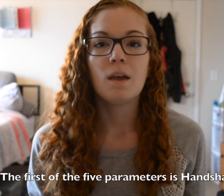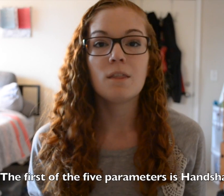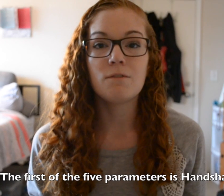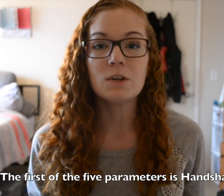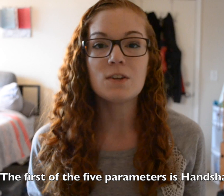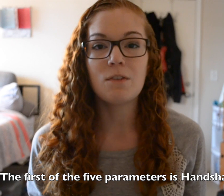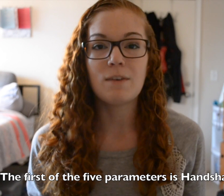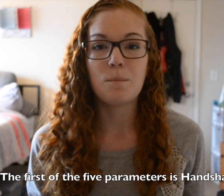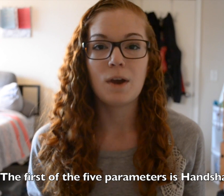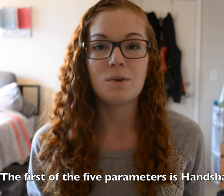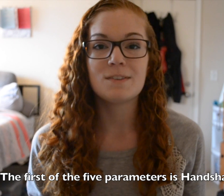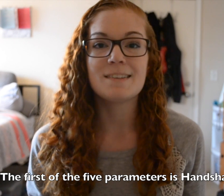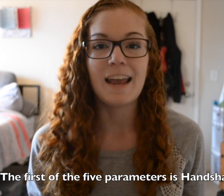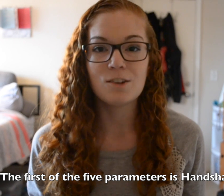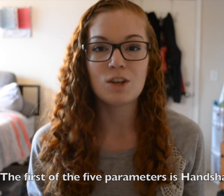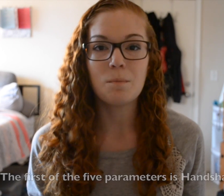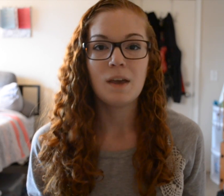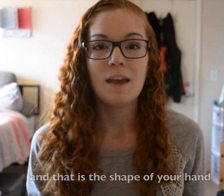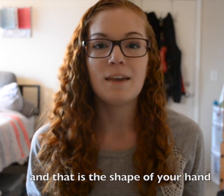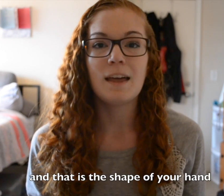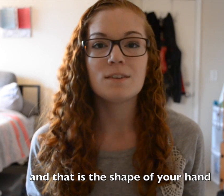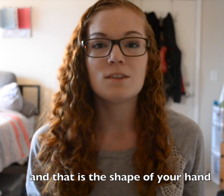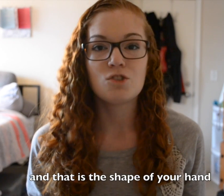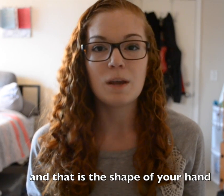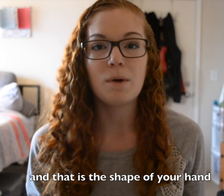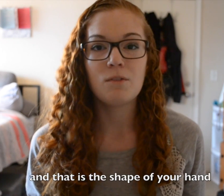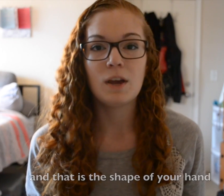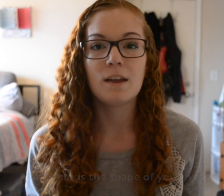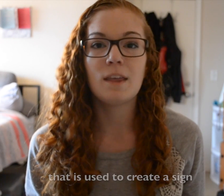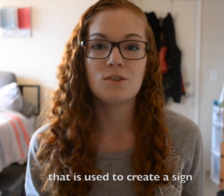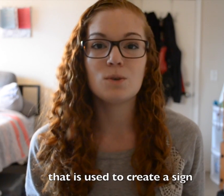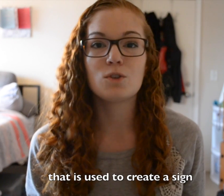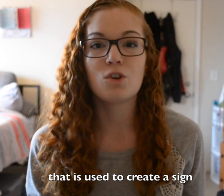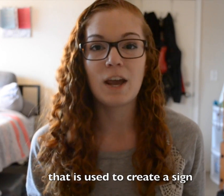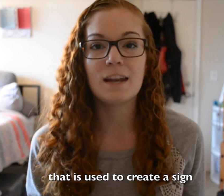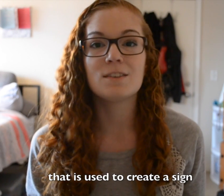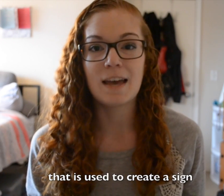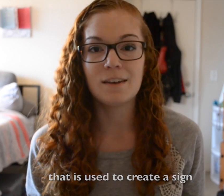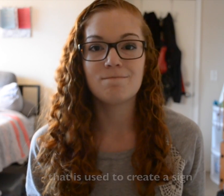The first of the 5 parameters is hand shape, and that is the shape of your hand that is used to create a sign.